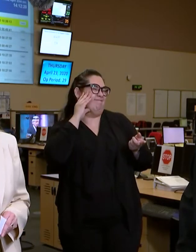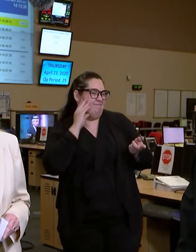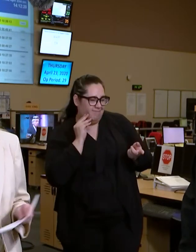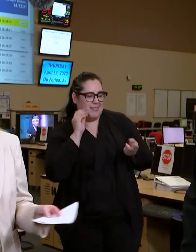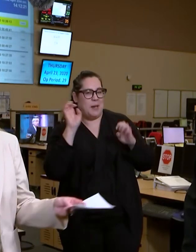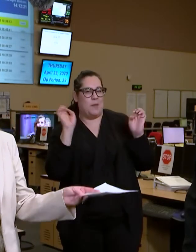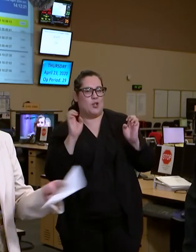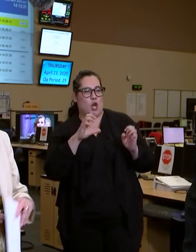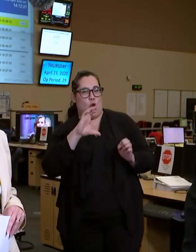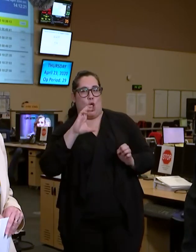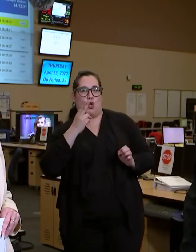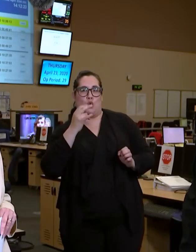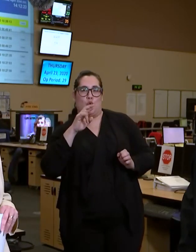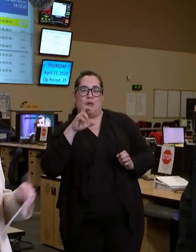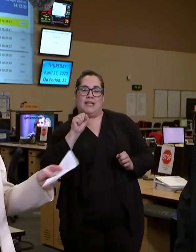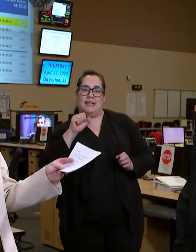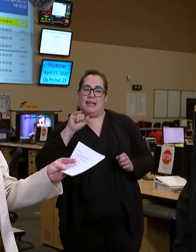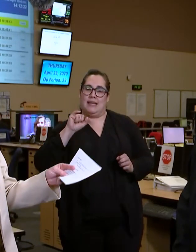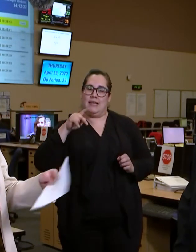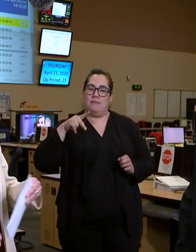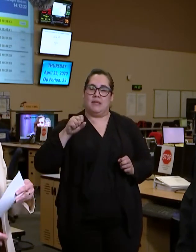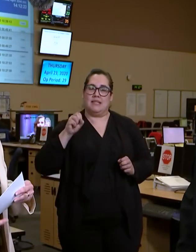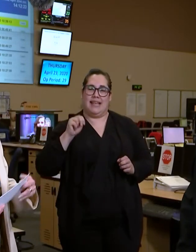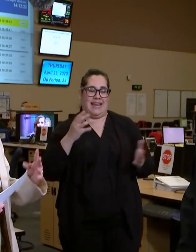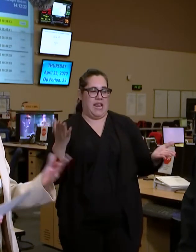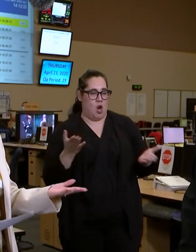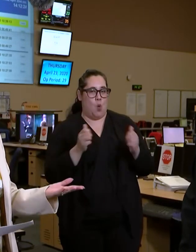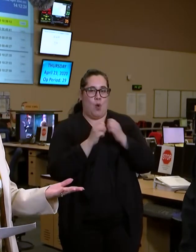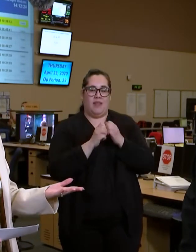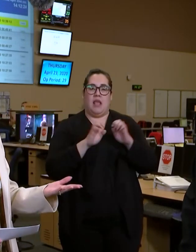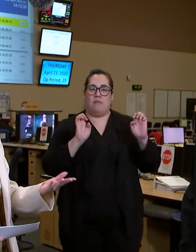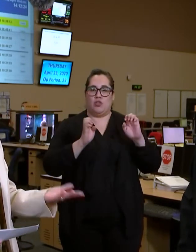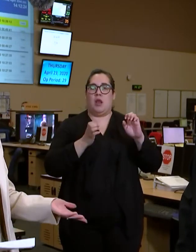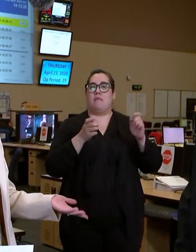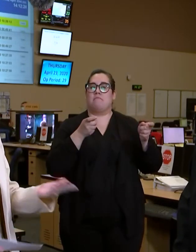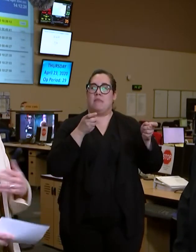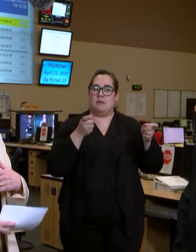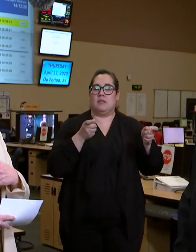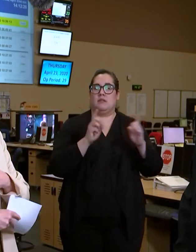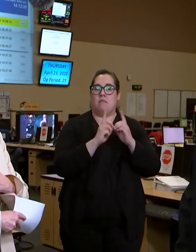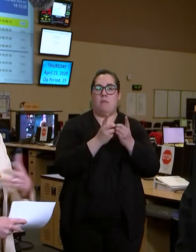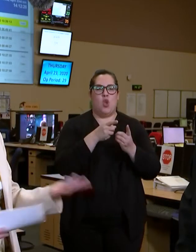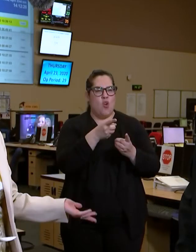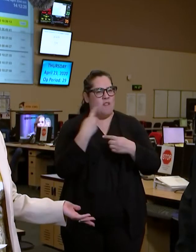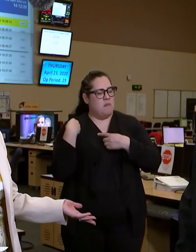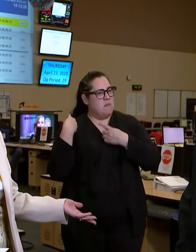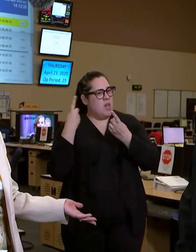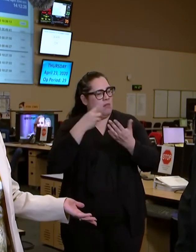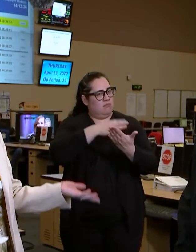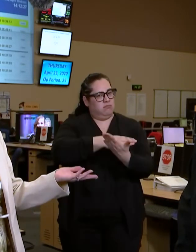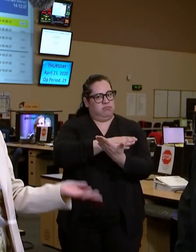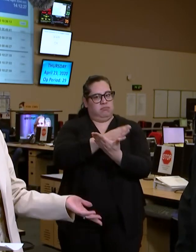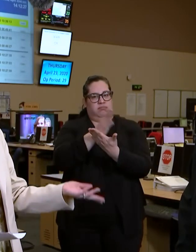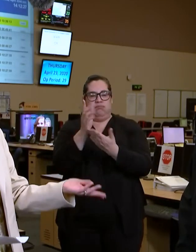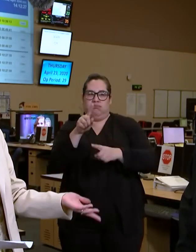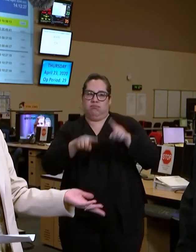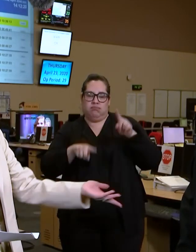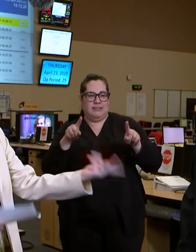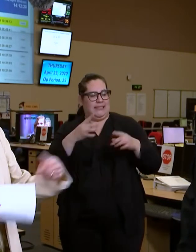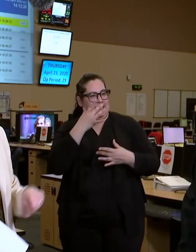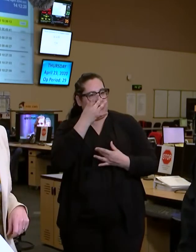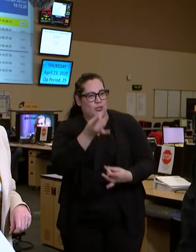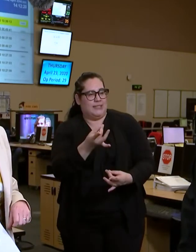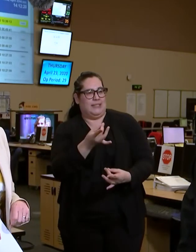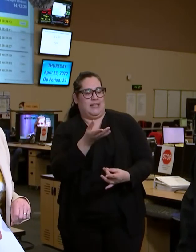Chris Ipson. He's here with the Emergency Management Department. You have been with a wide range of